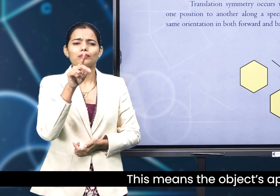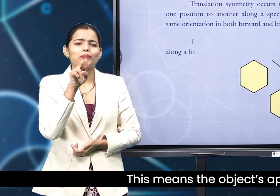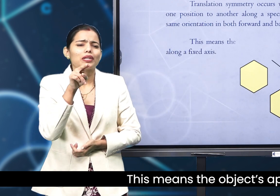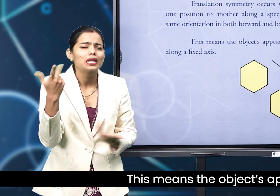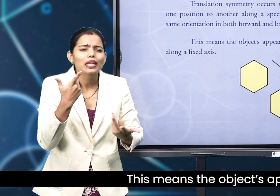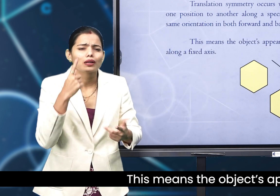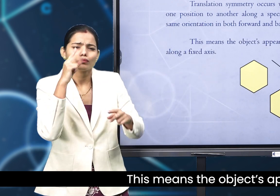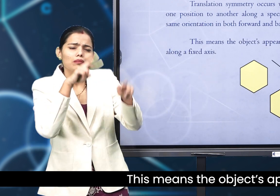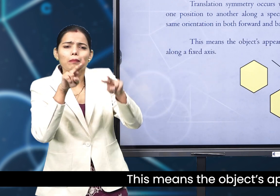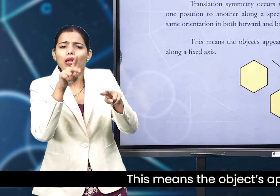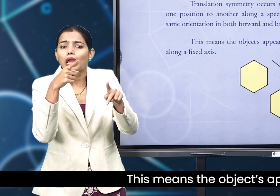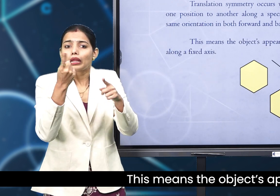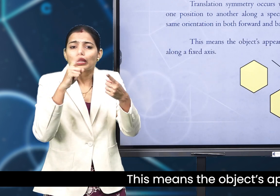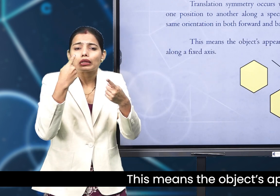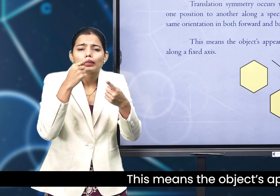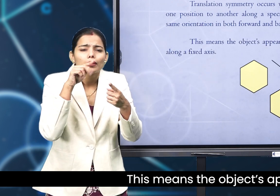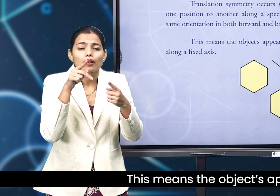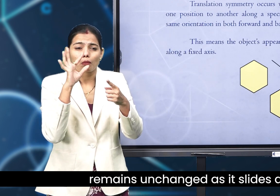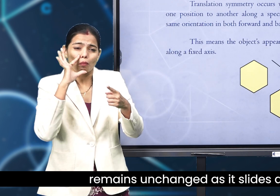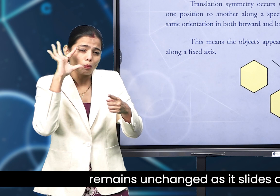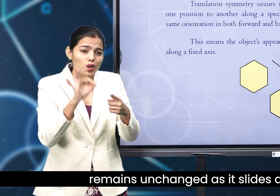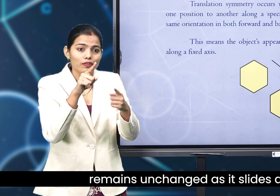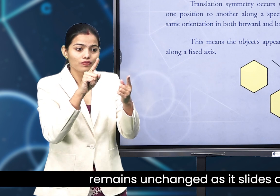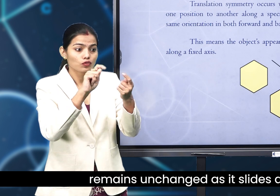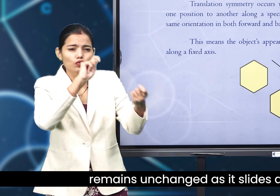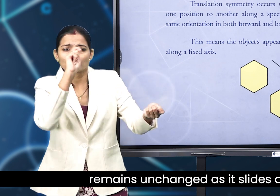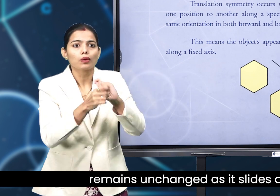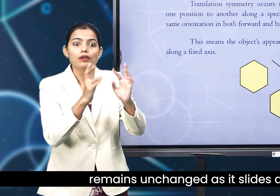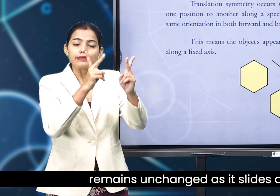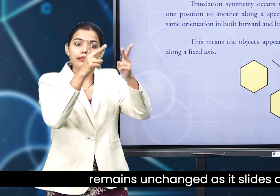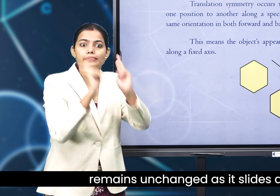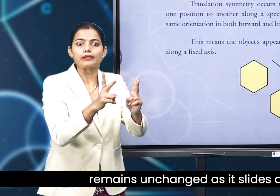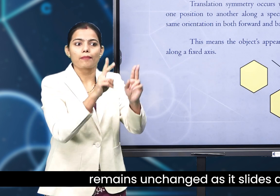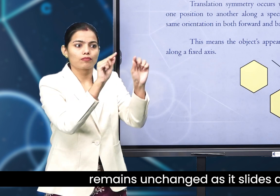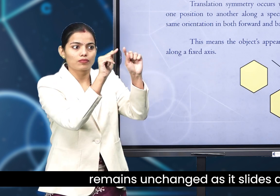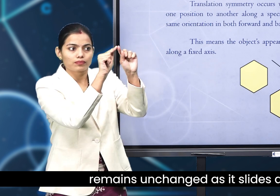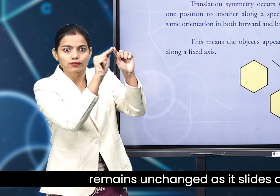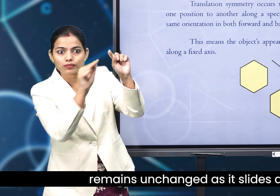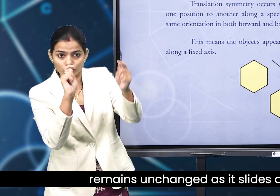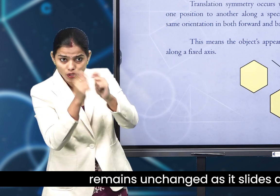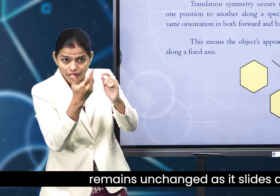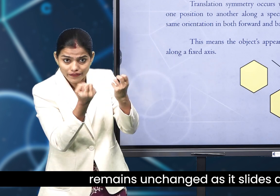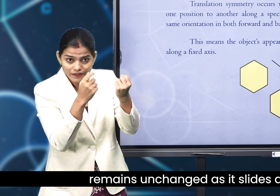This means the object's appearance remains unchanged as it slides along a fixed